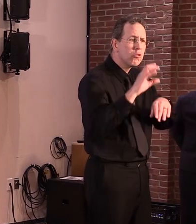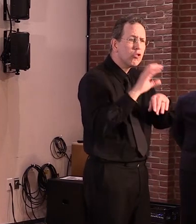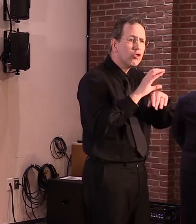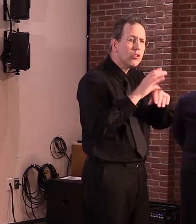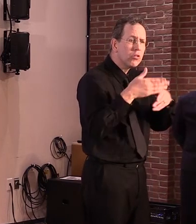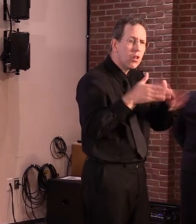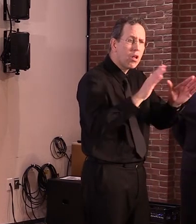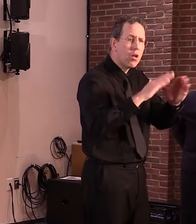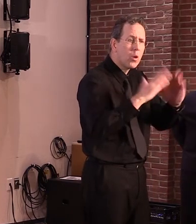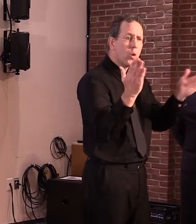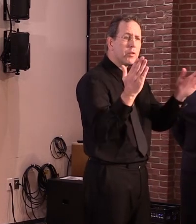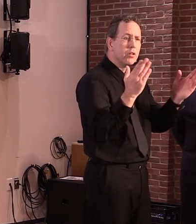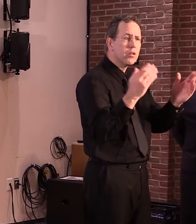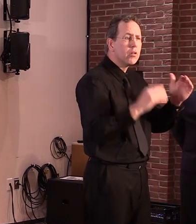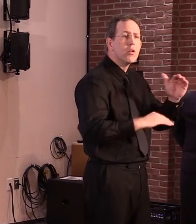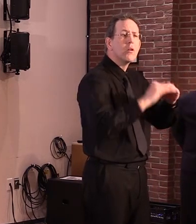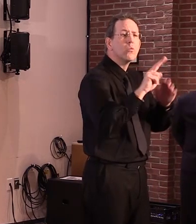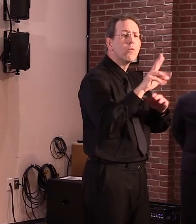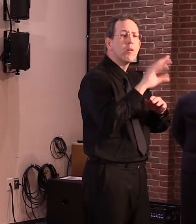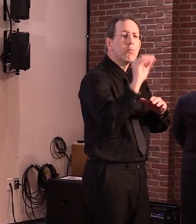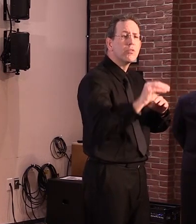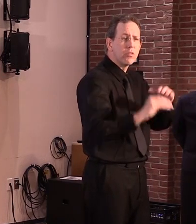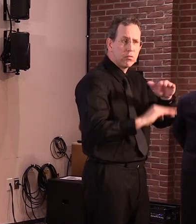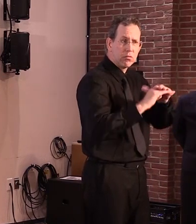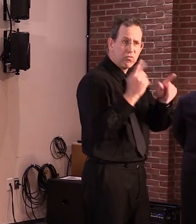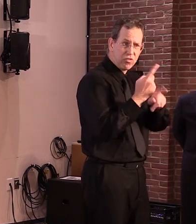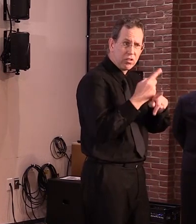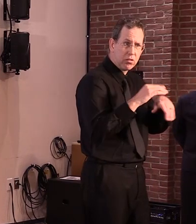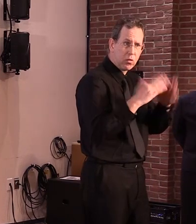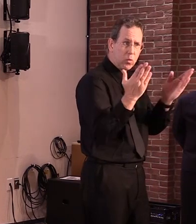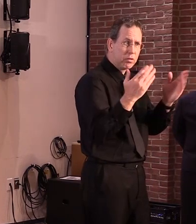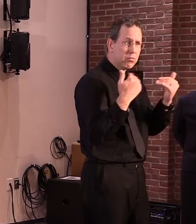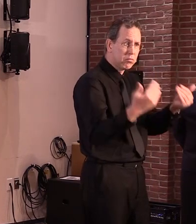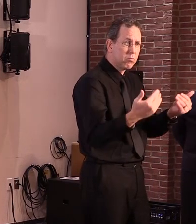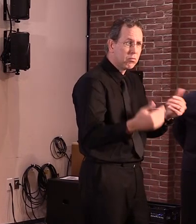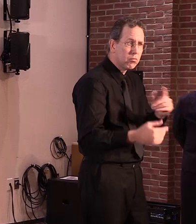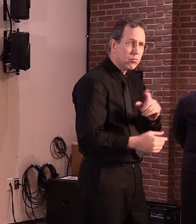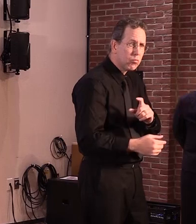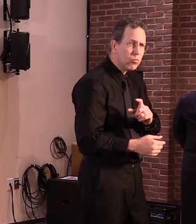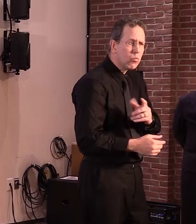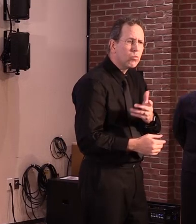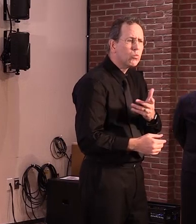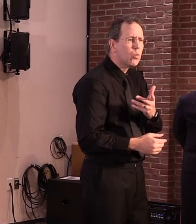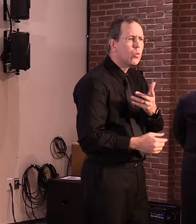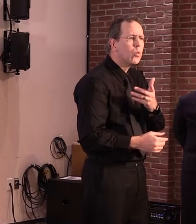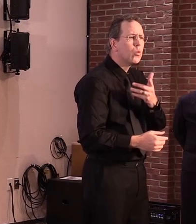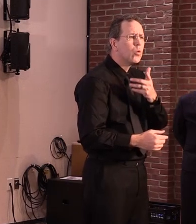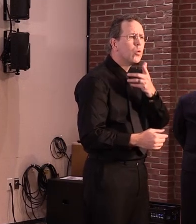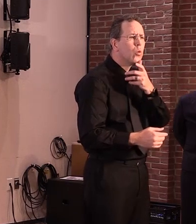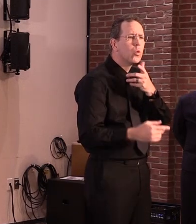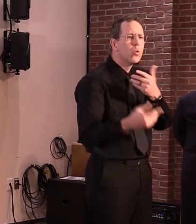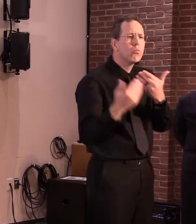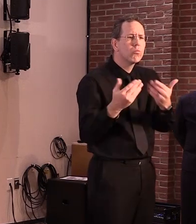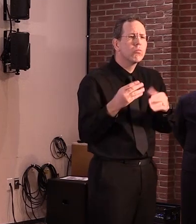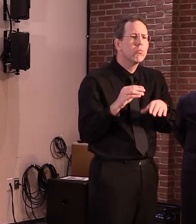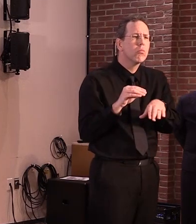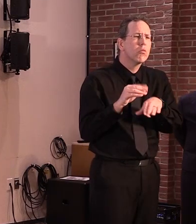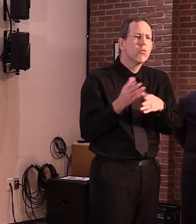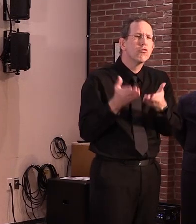information or advisors that you were in contact with allowed you to be able to make this